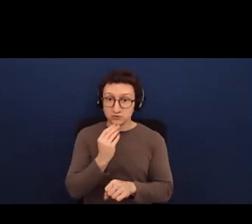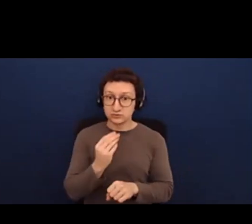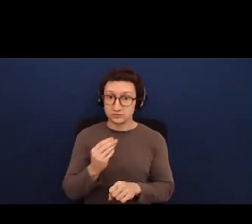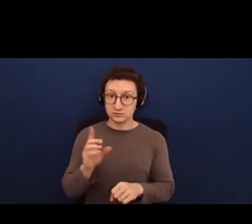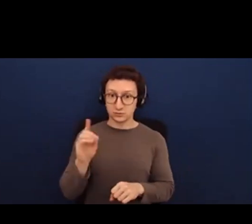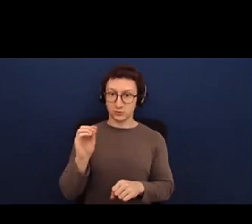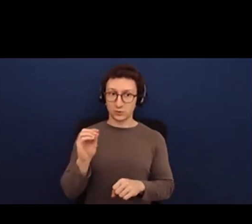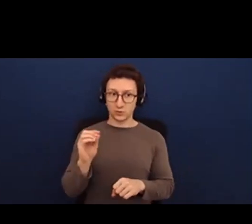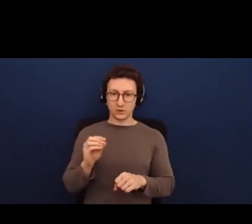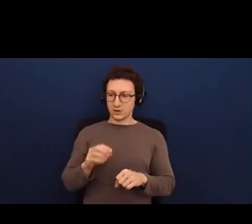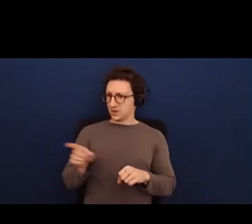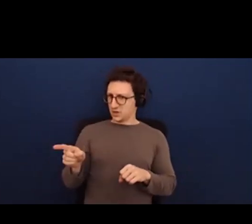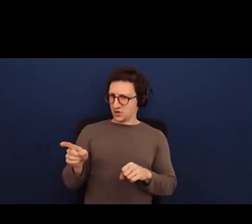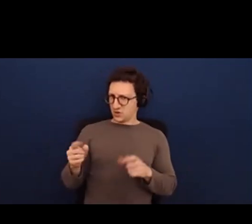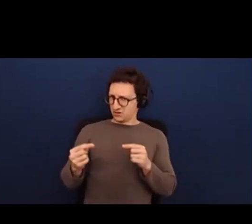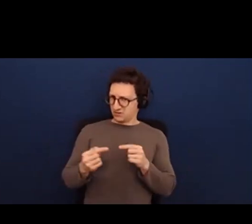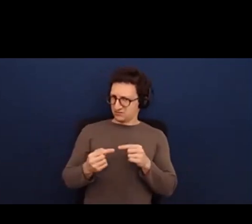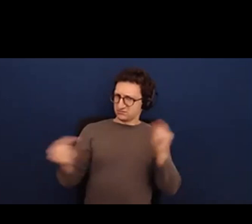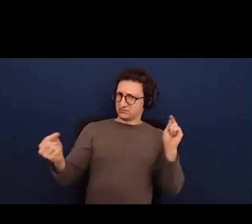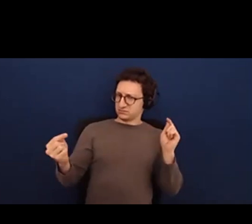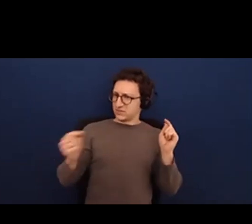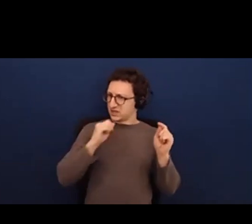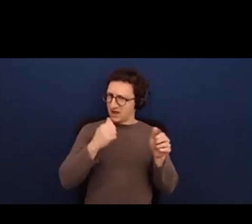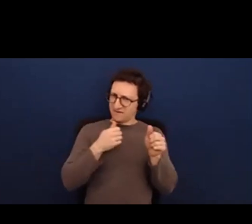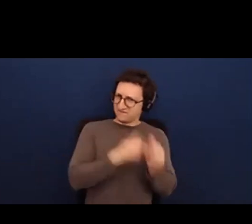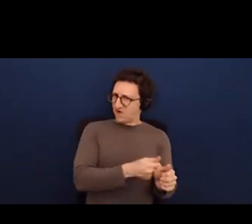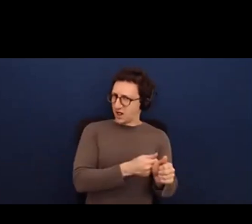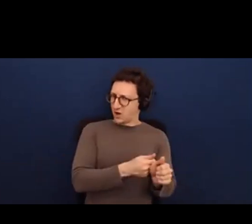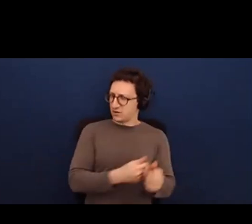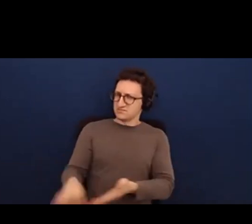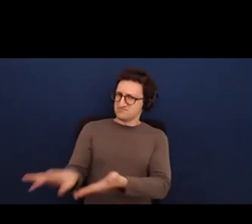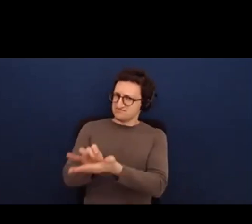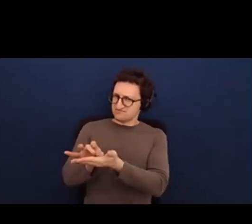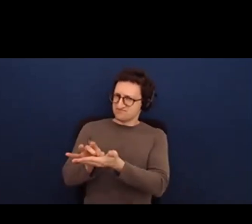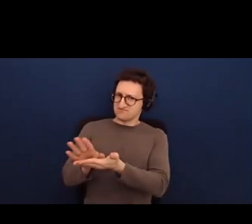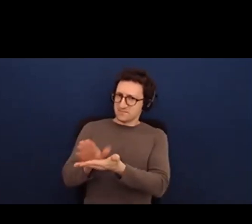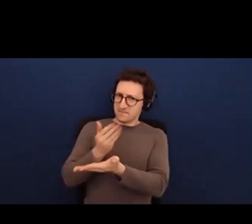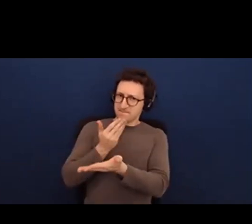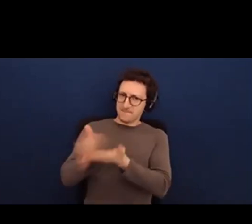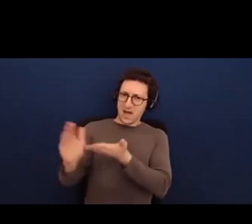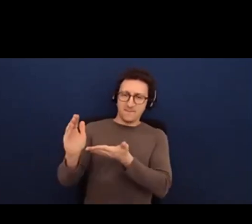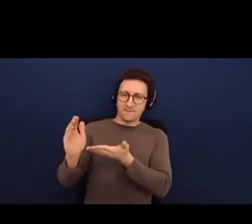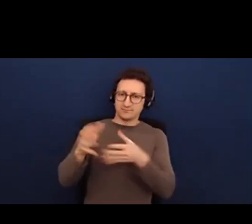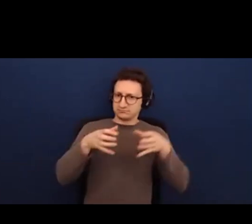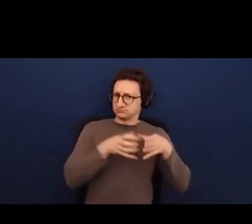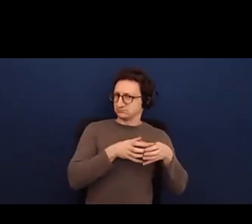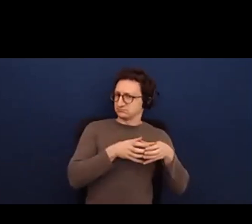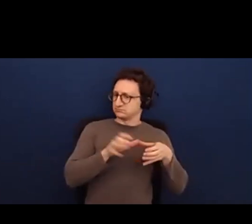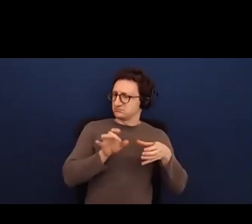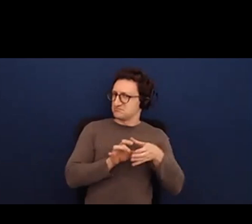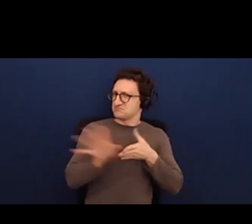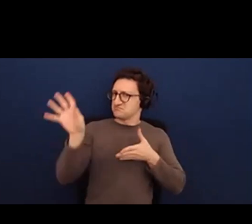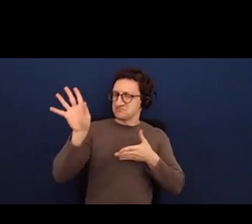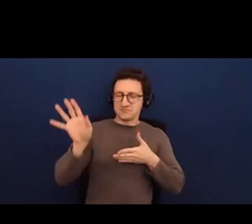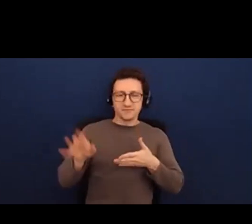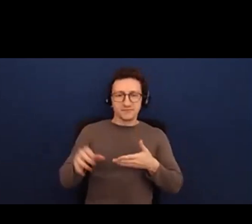of dissent, was to excommunicate somebody and put them outside the Jewish community.